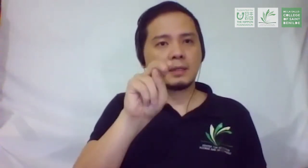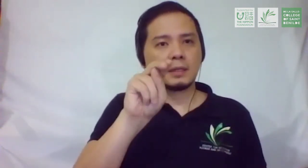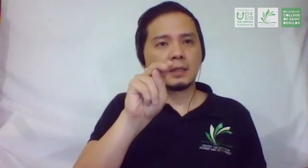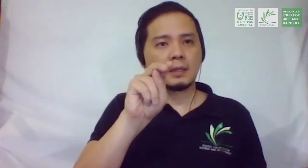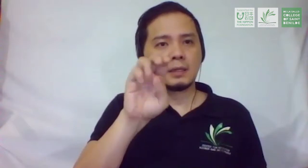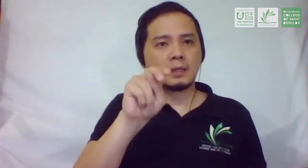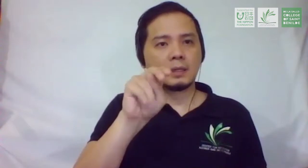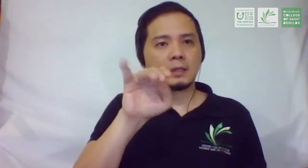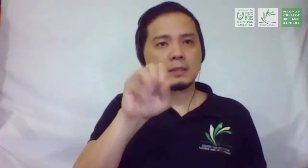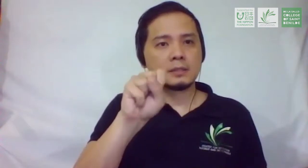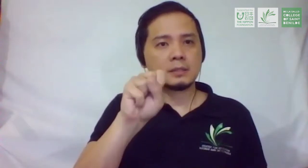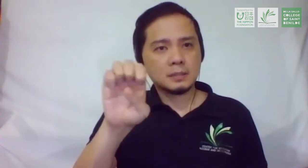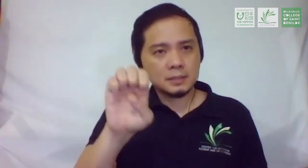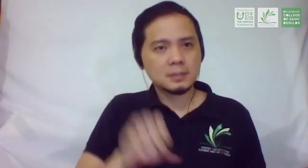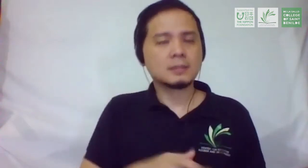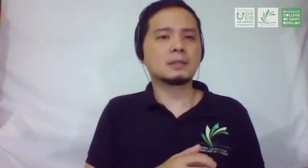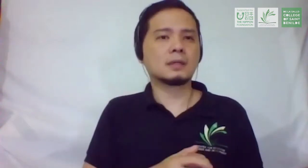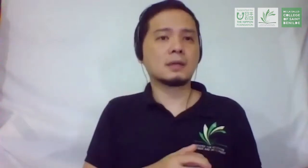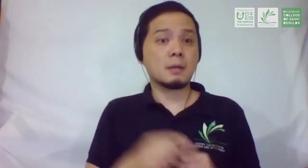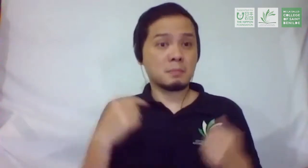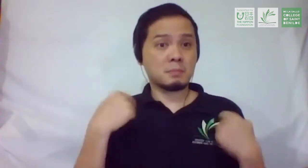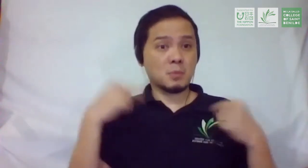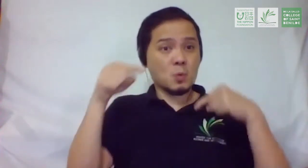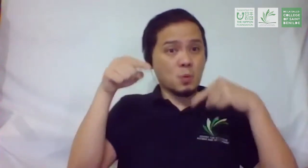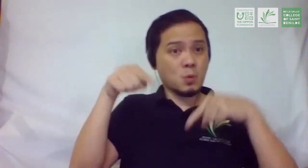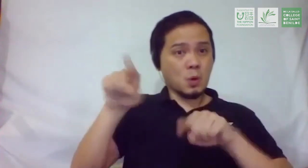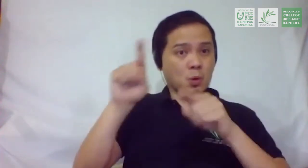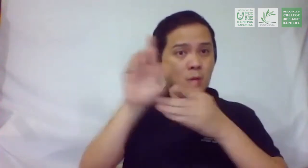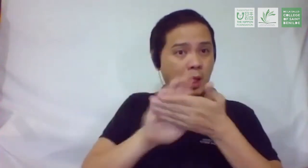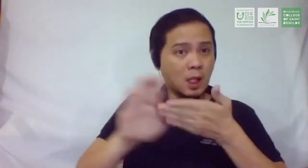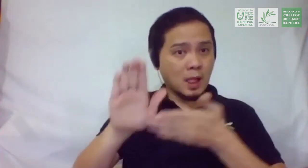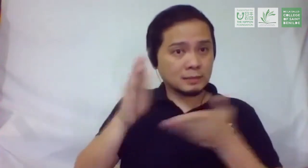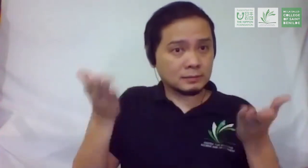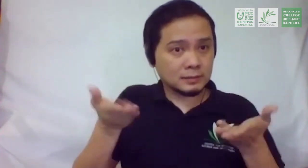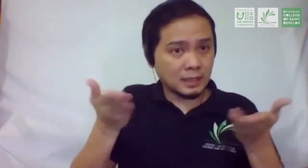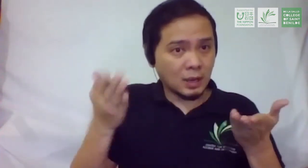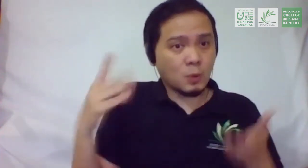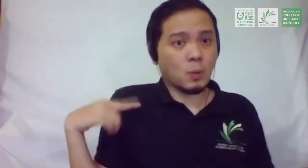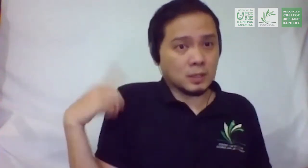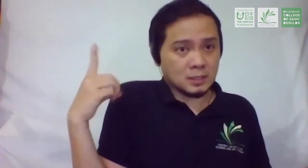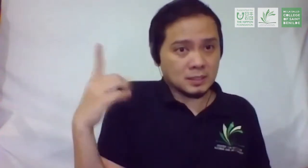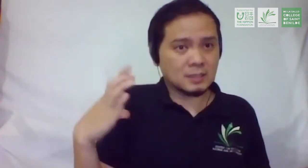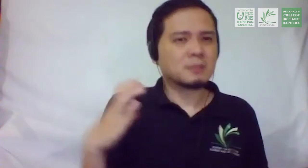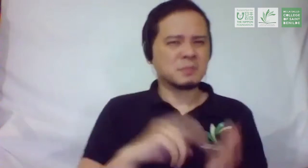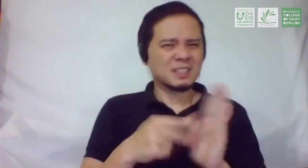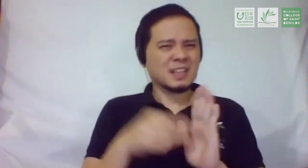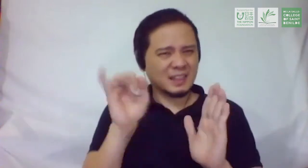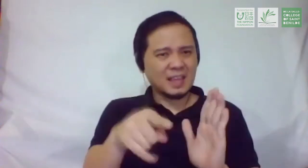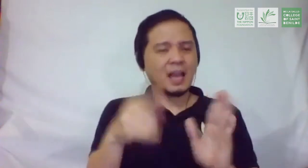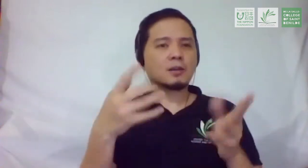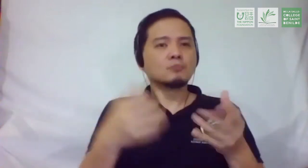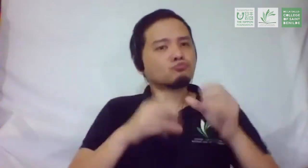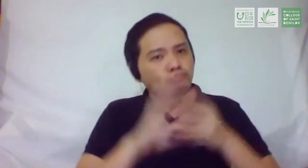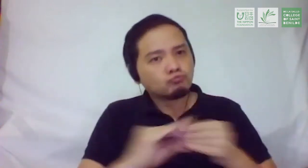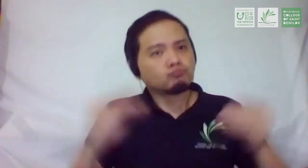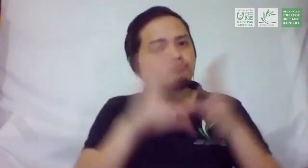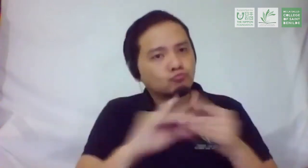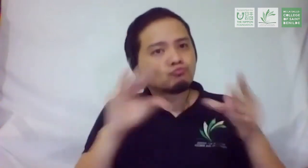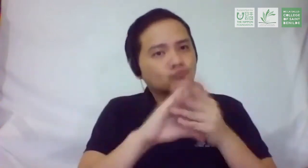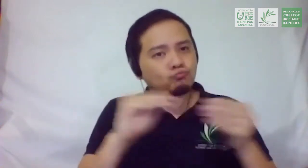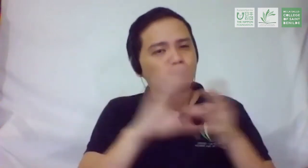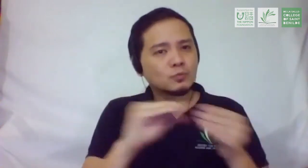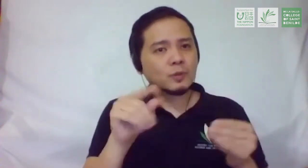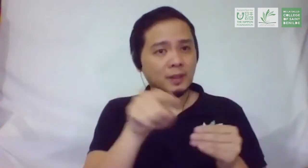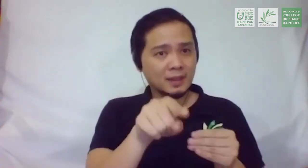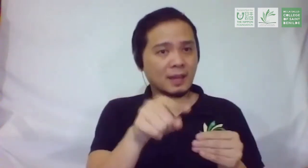and I went to college in Washington, D.C. So you can keep telling and telling and telling. That's what you want